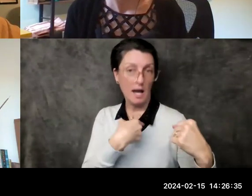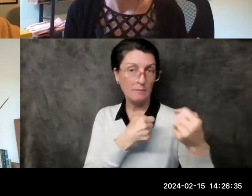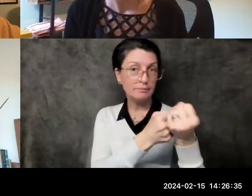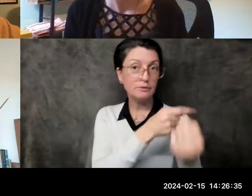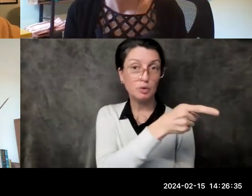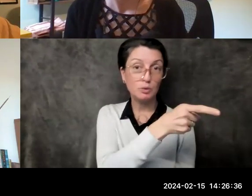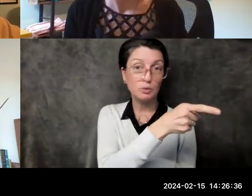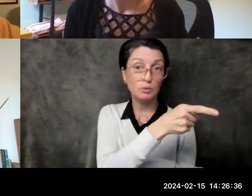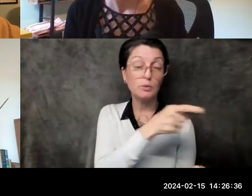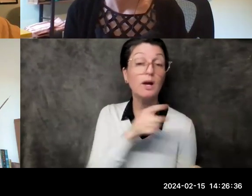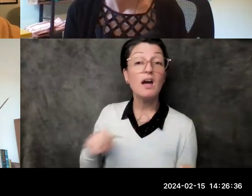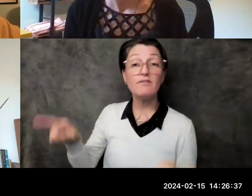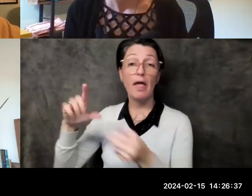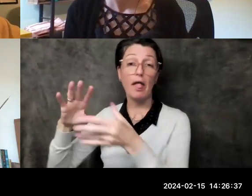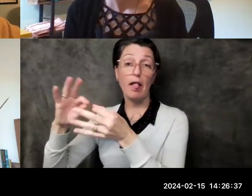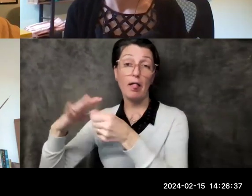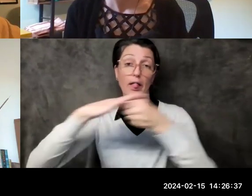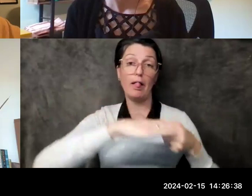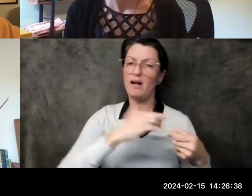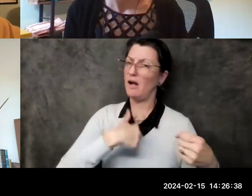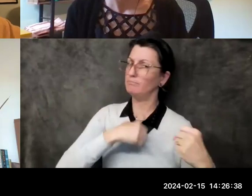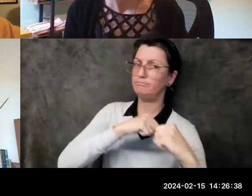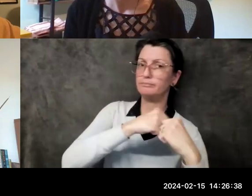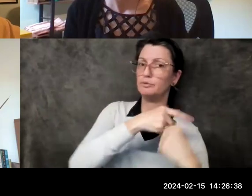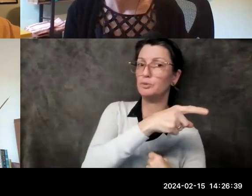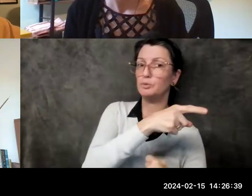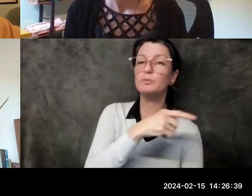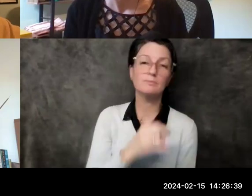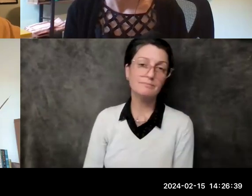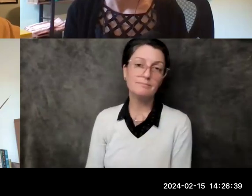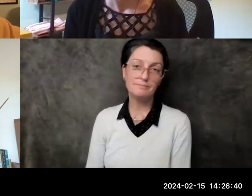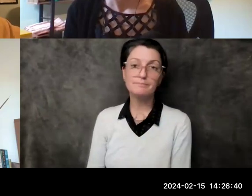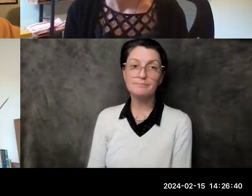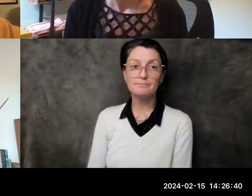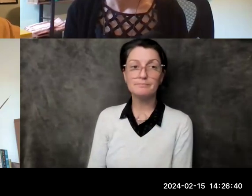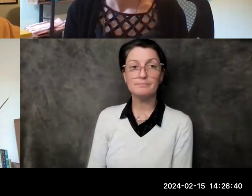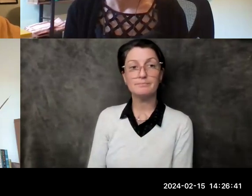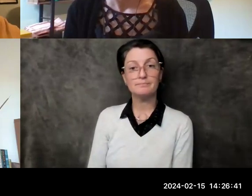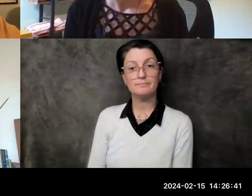right? So that nobody has to bear it alone. So